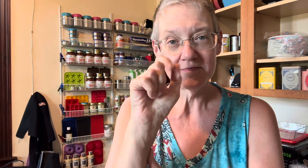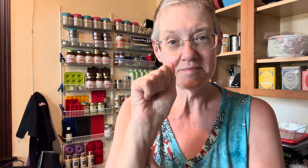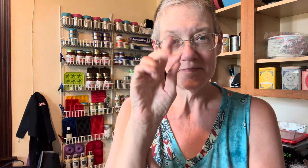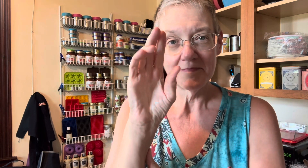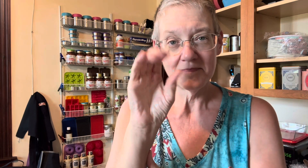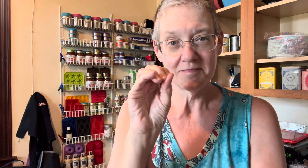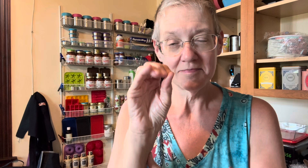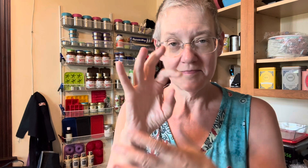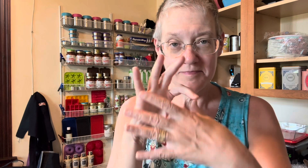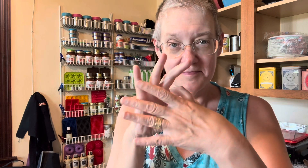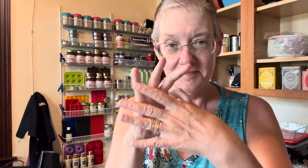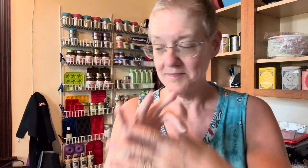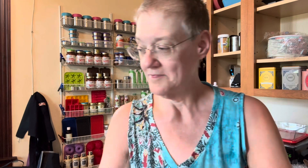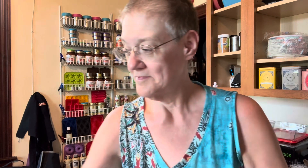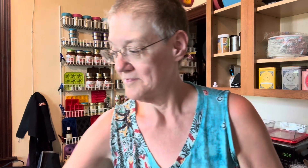And we're going to warm up the taco meat.